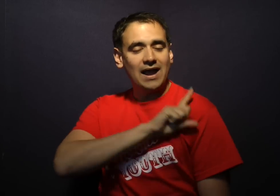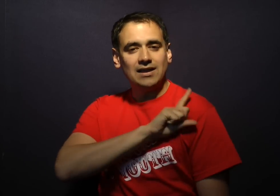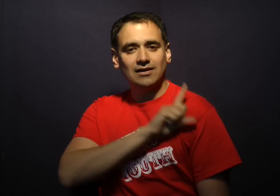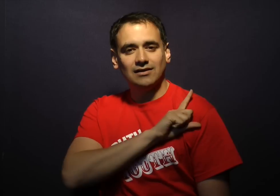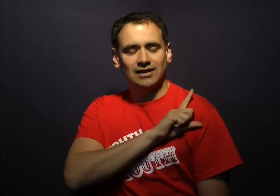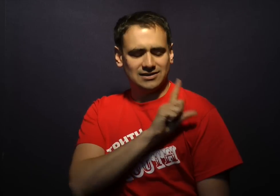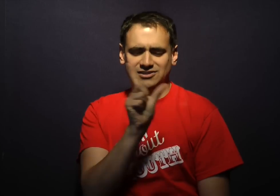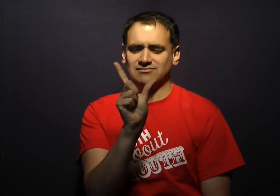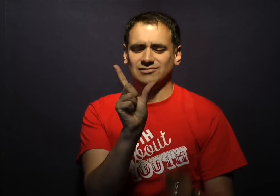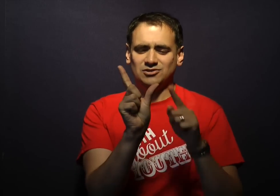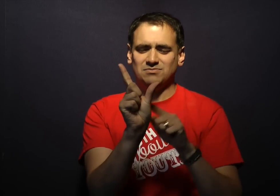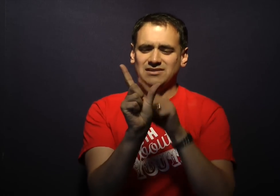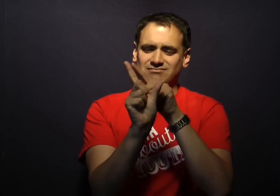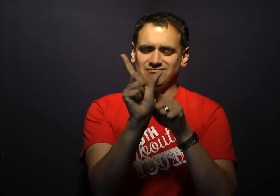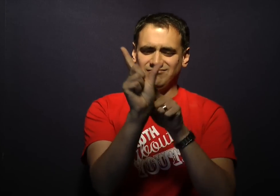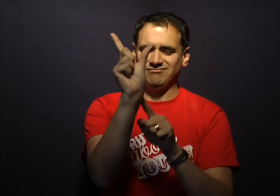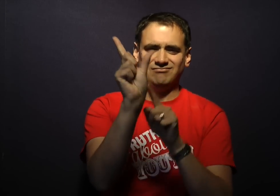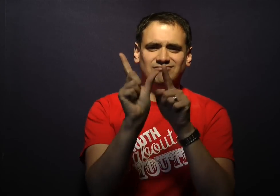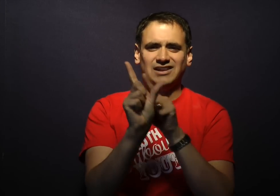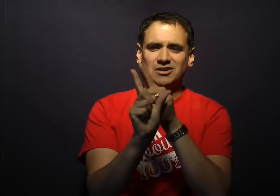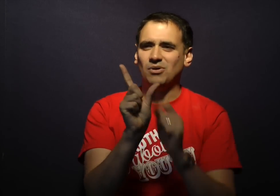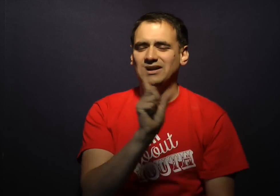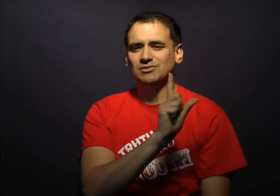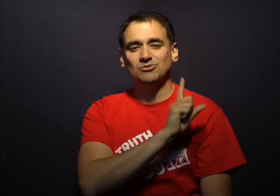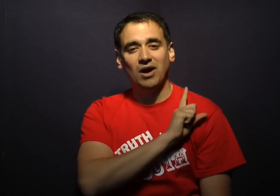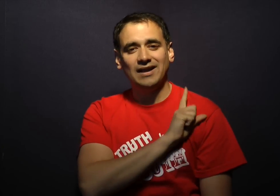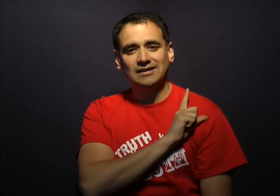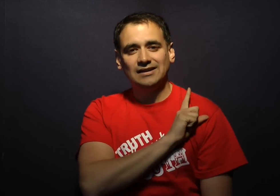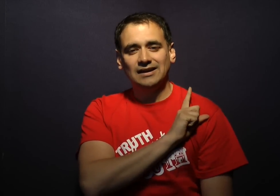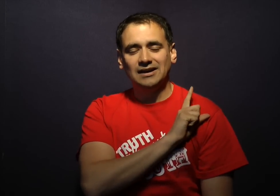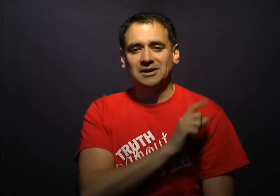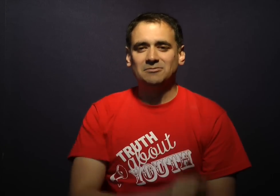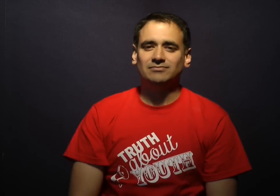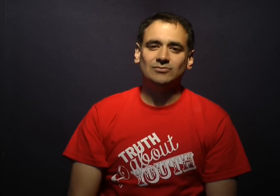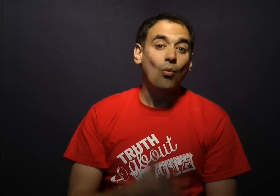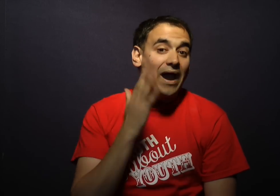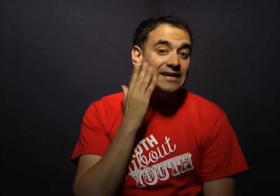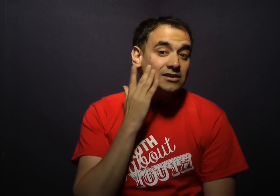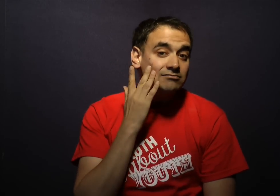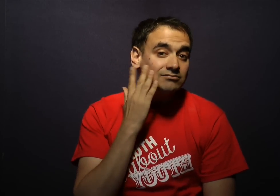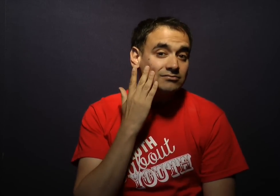why. I guess this looks a bit like a Y. That's why. When.